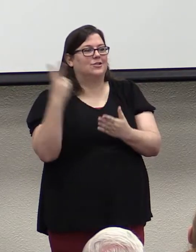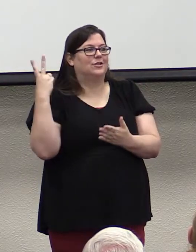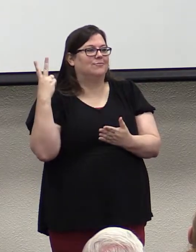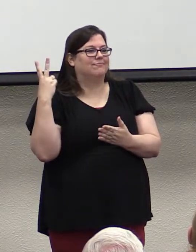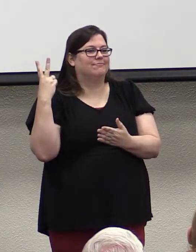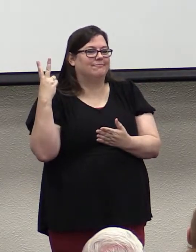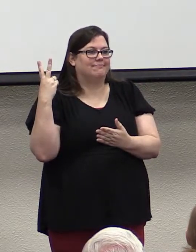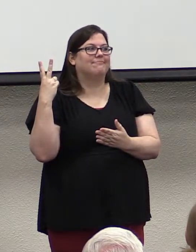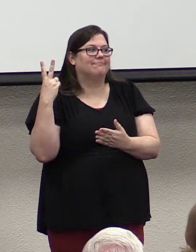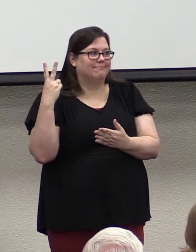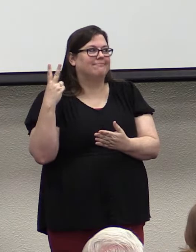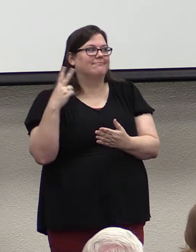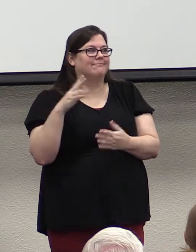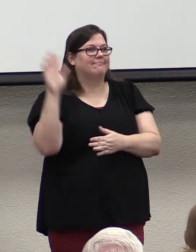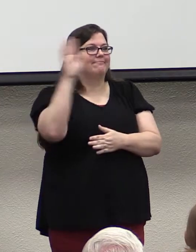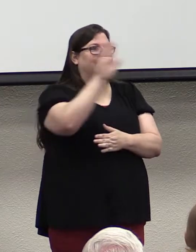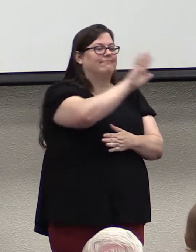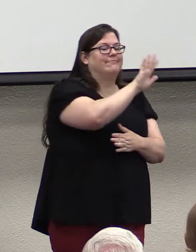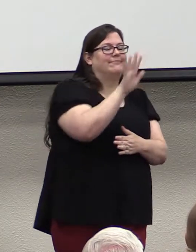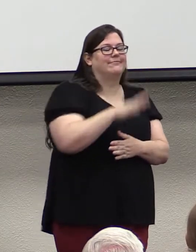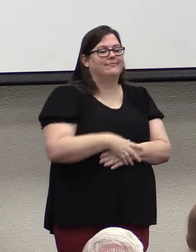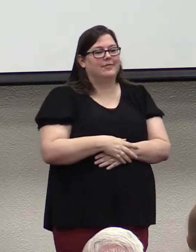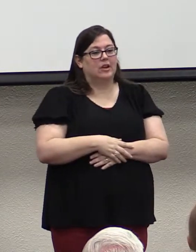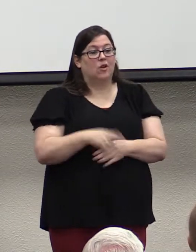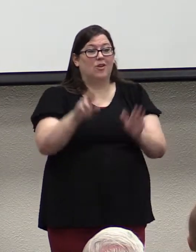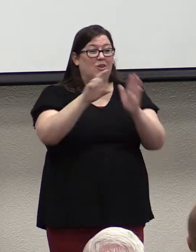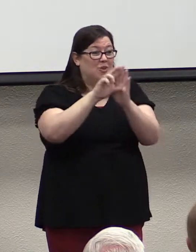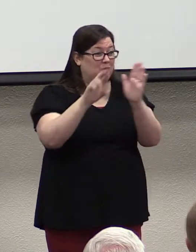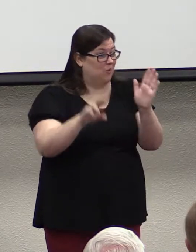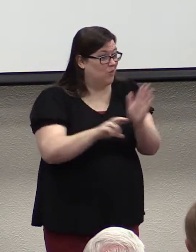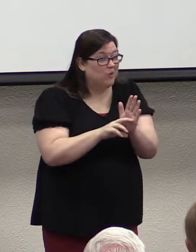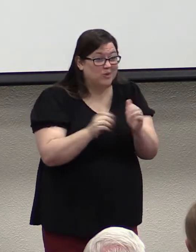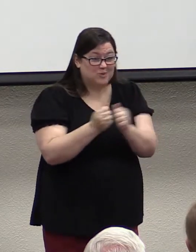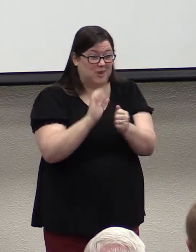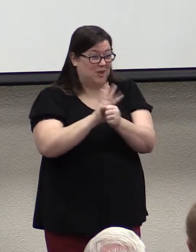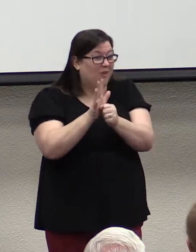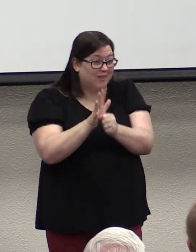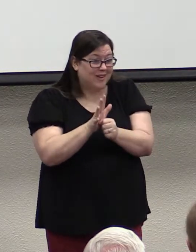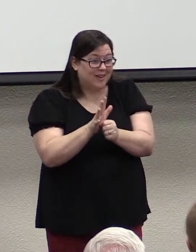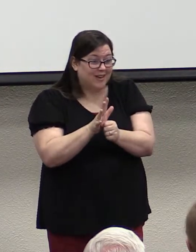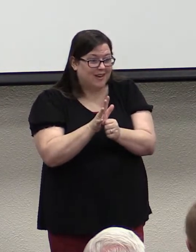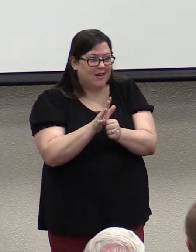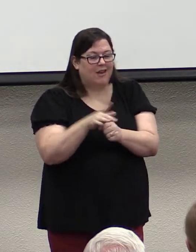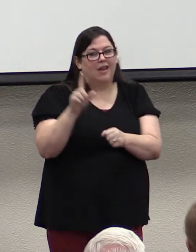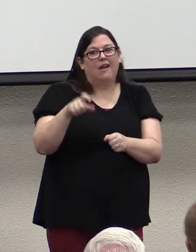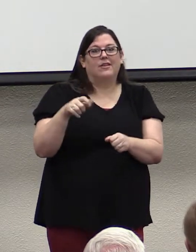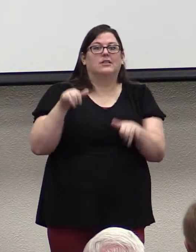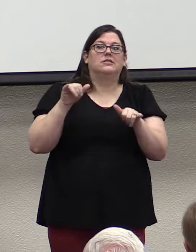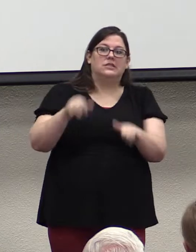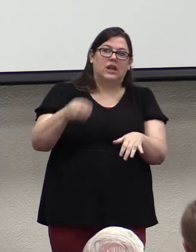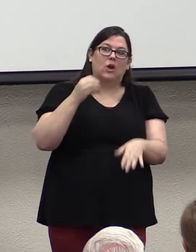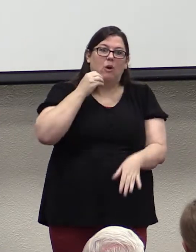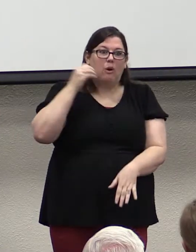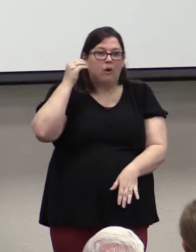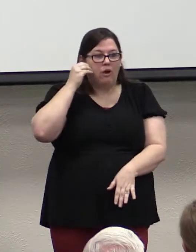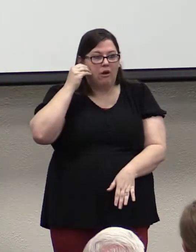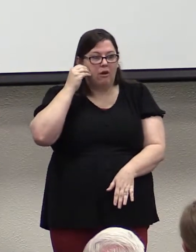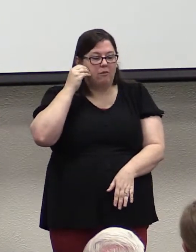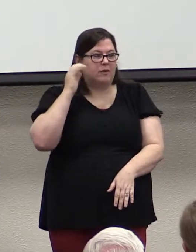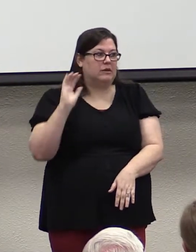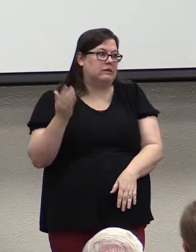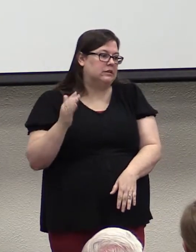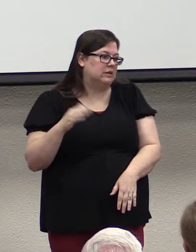Yeah. Or just the rules with COVID. Having to stay home for, seemed like